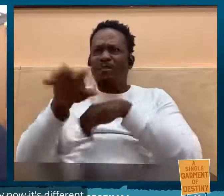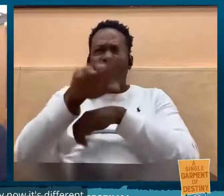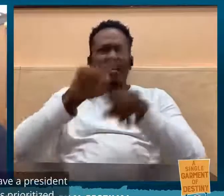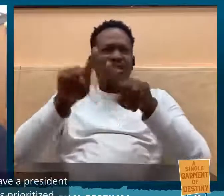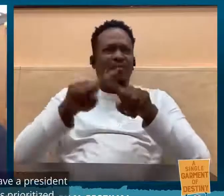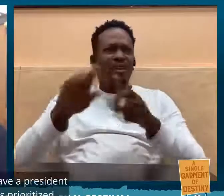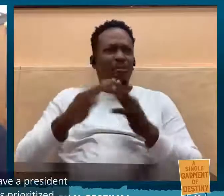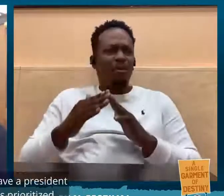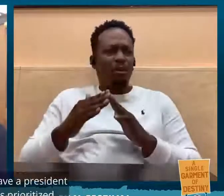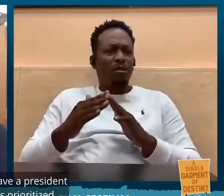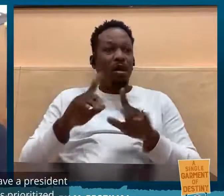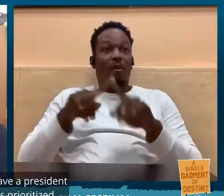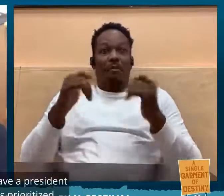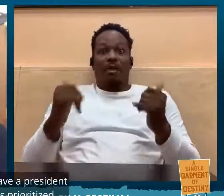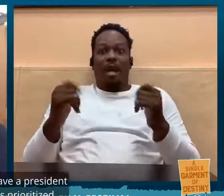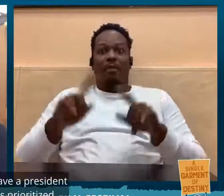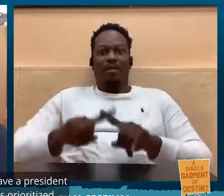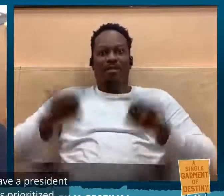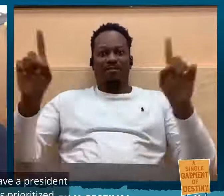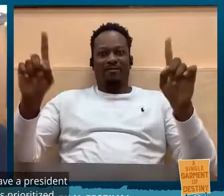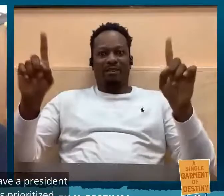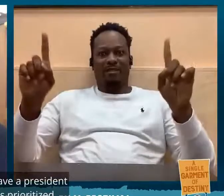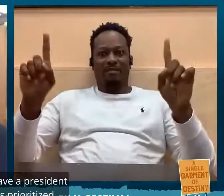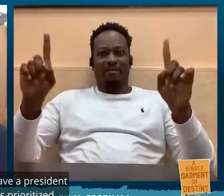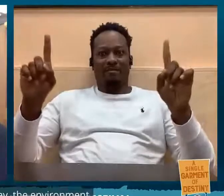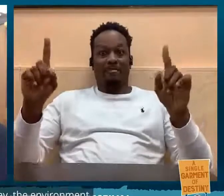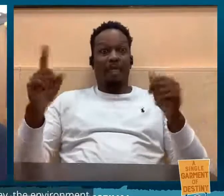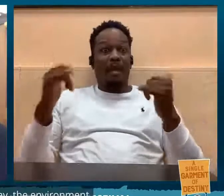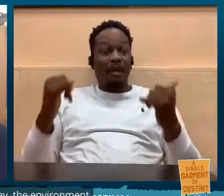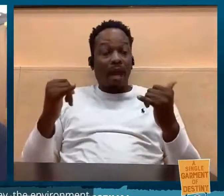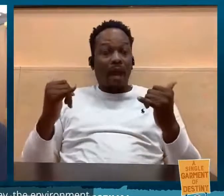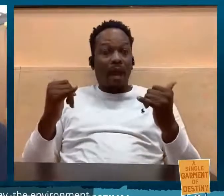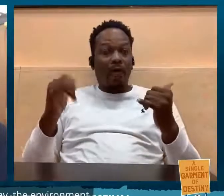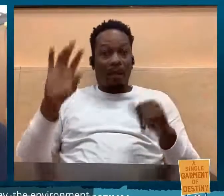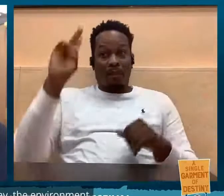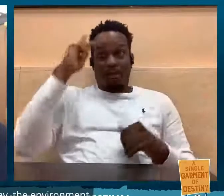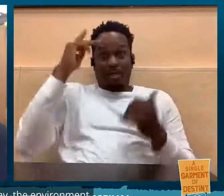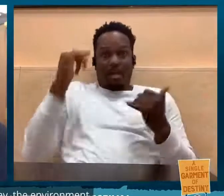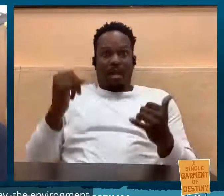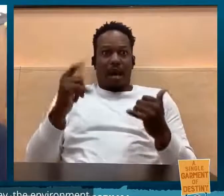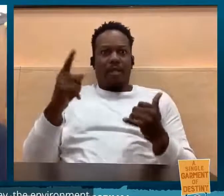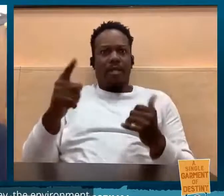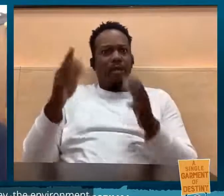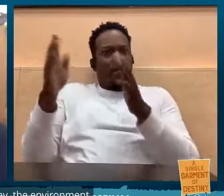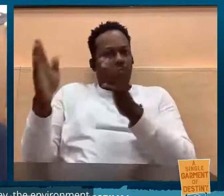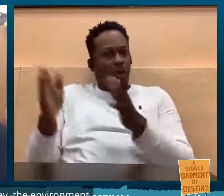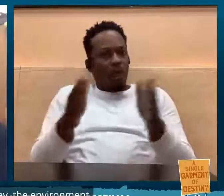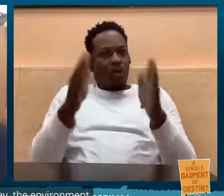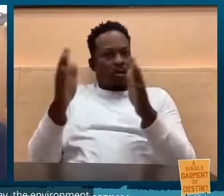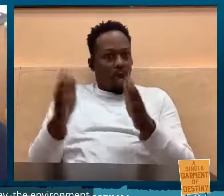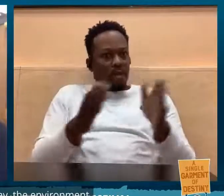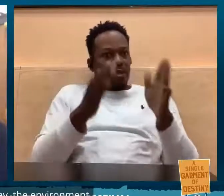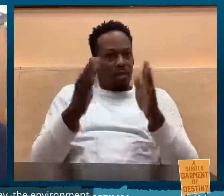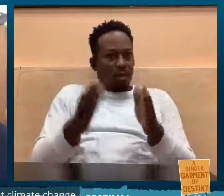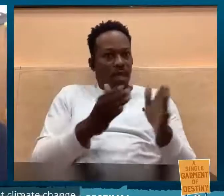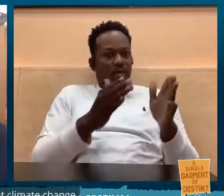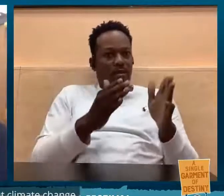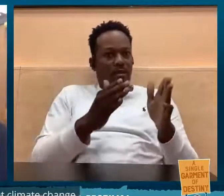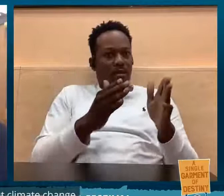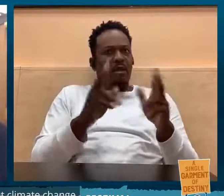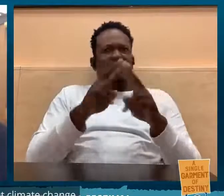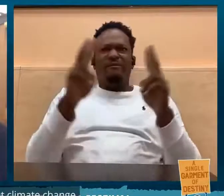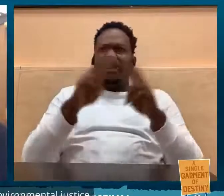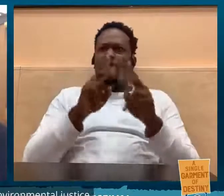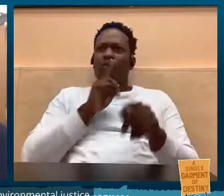different. One, we have a president who has prioritized in a very real way the environment. Talking